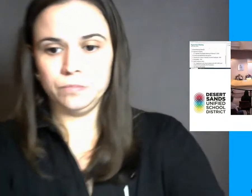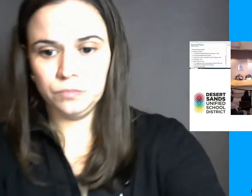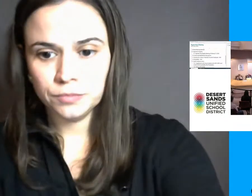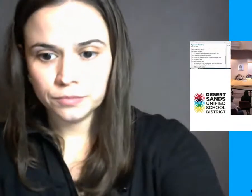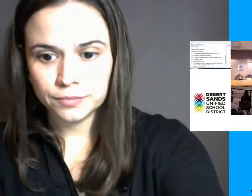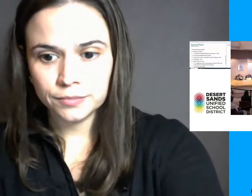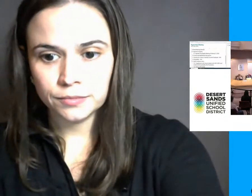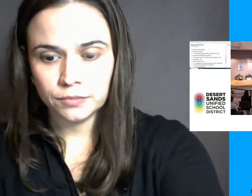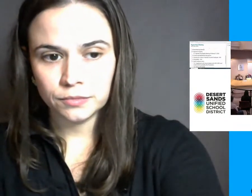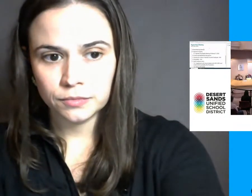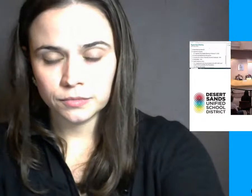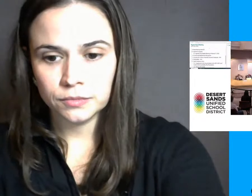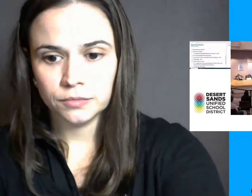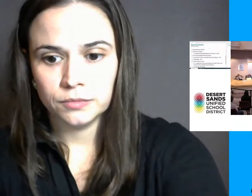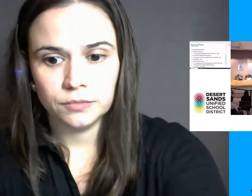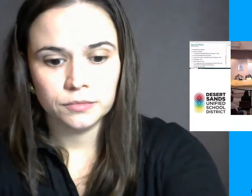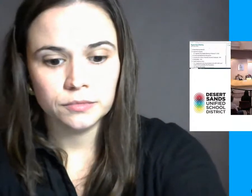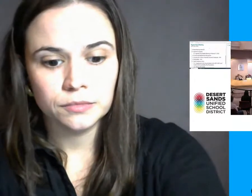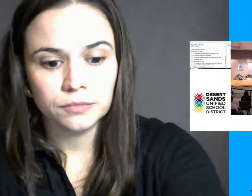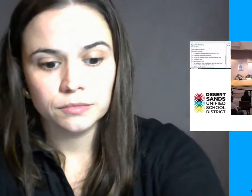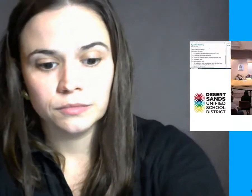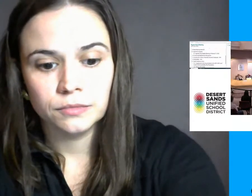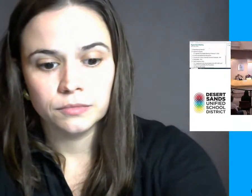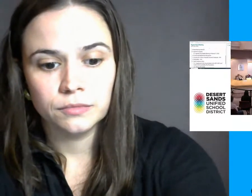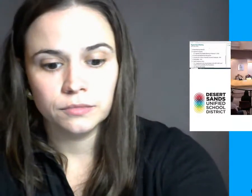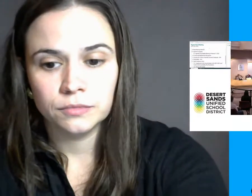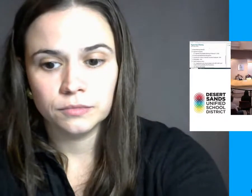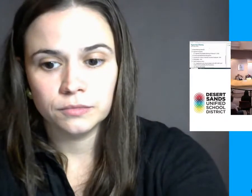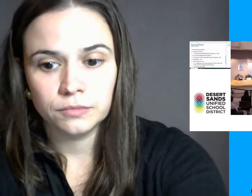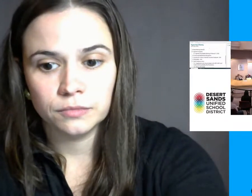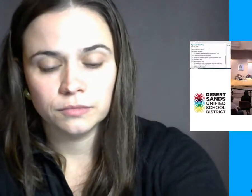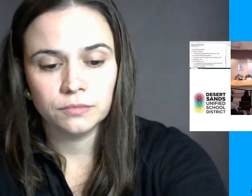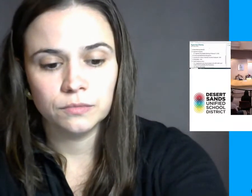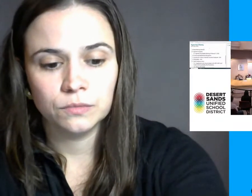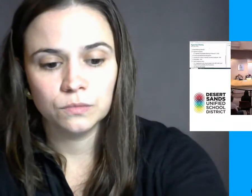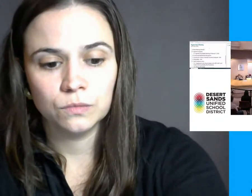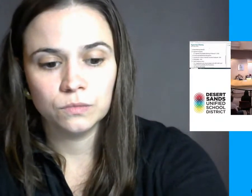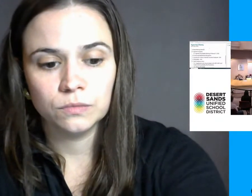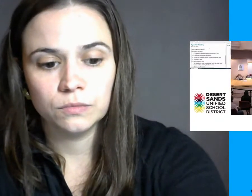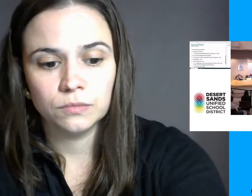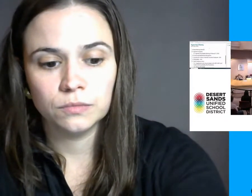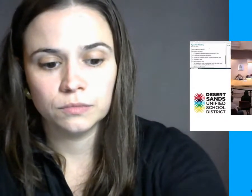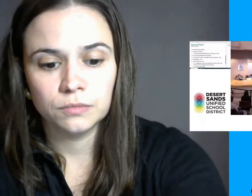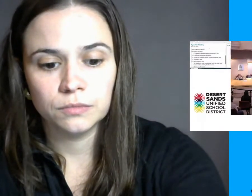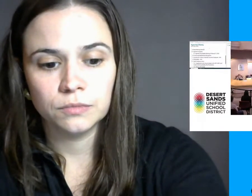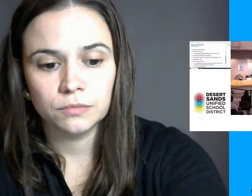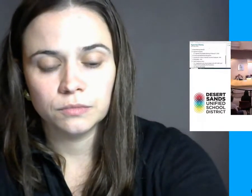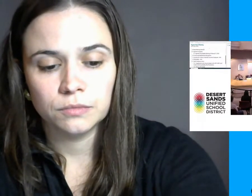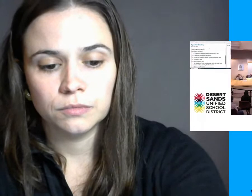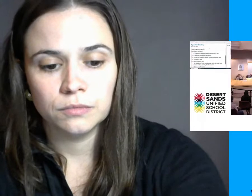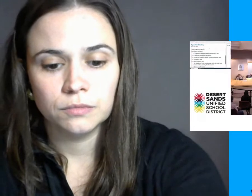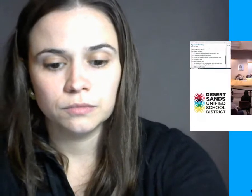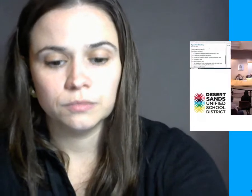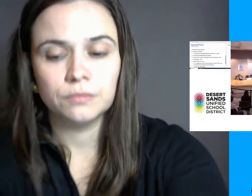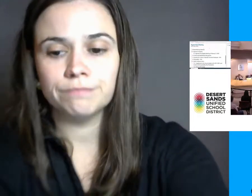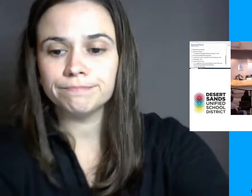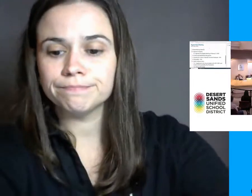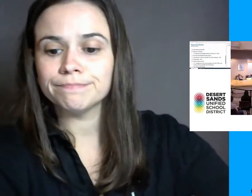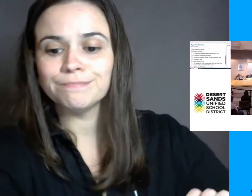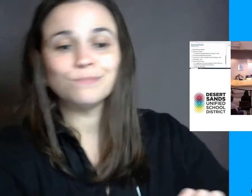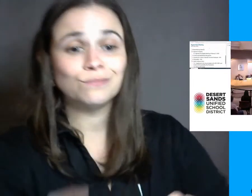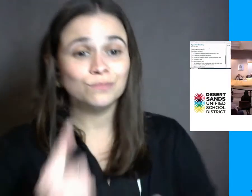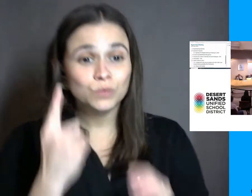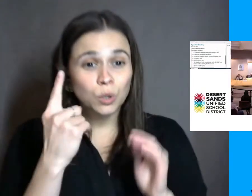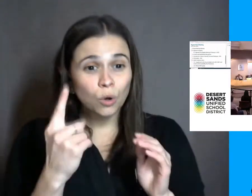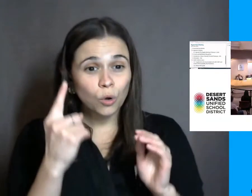Ms. Jonathan? I just want to say, Kevin, kudos to you. I remember when you were over at Palm Desert High School handing the CTE program. Now